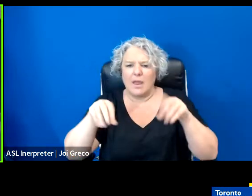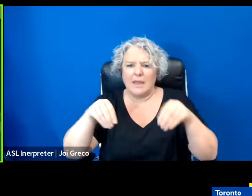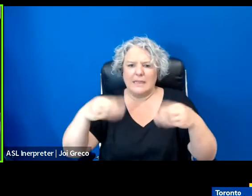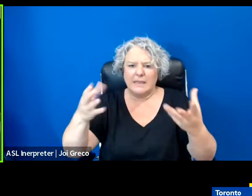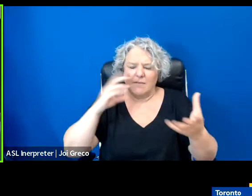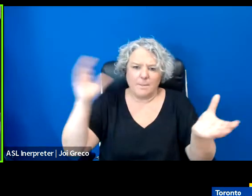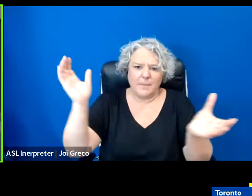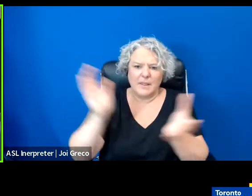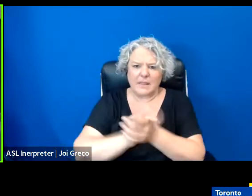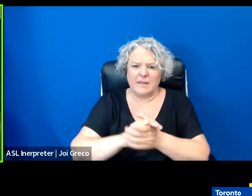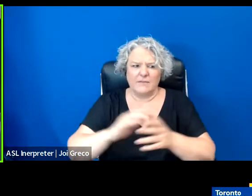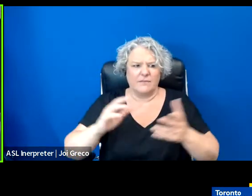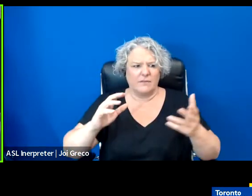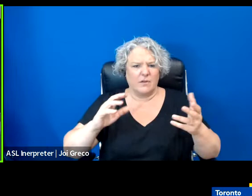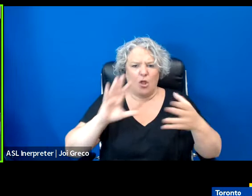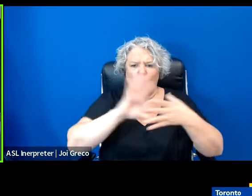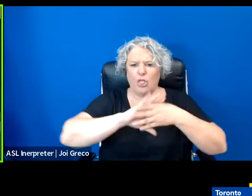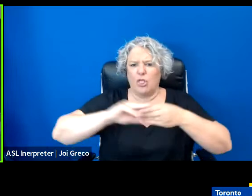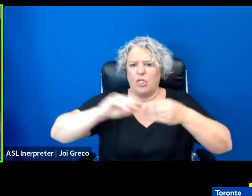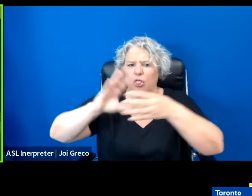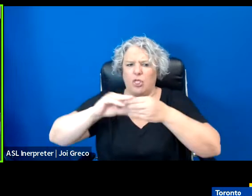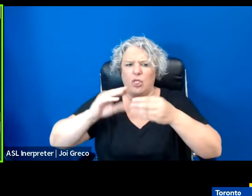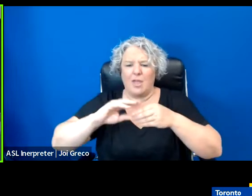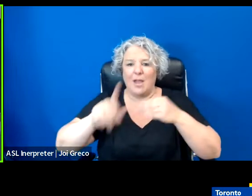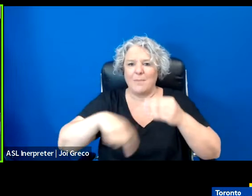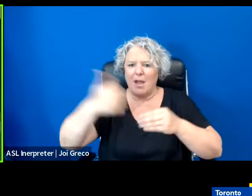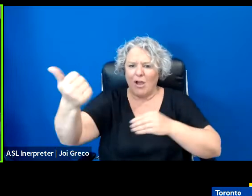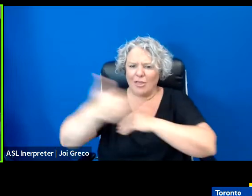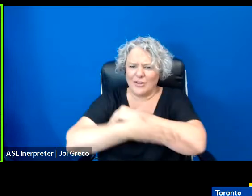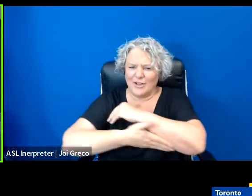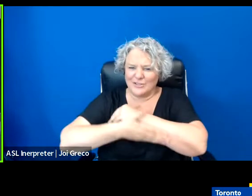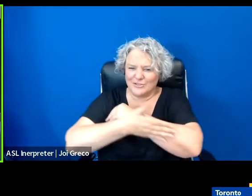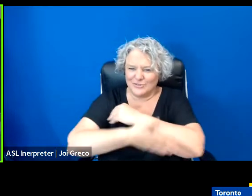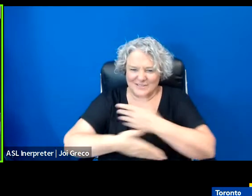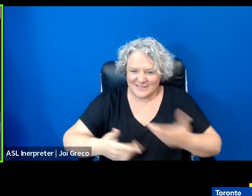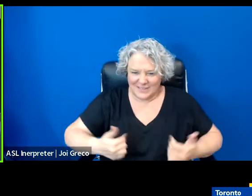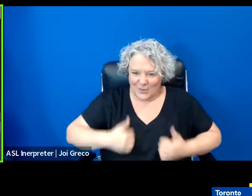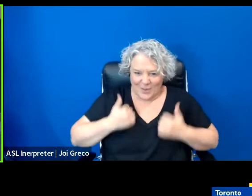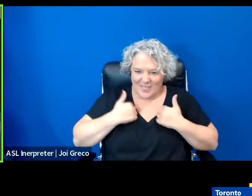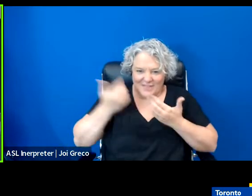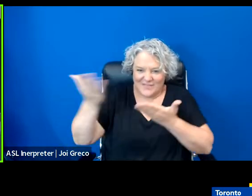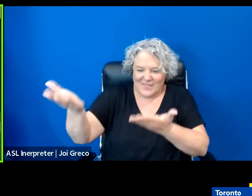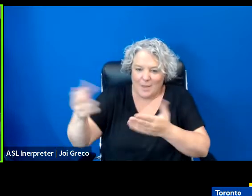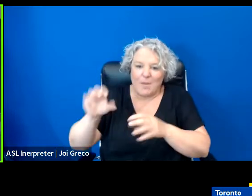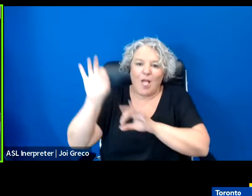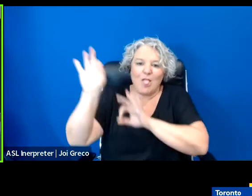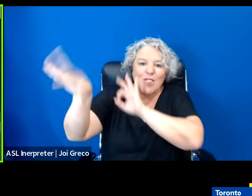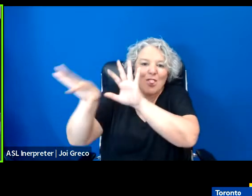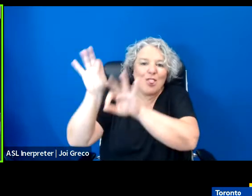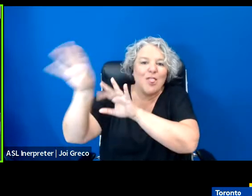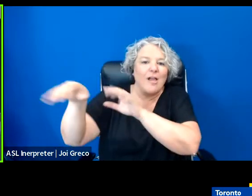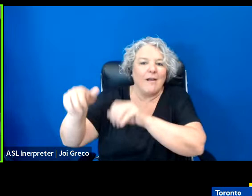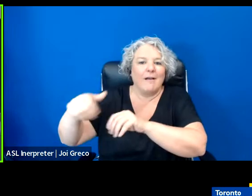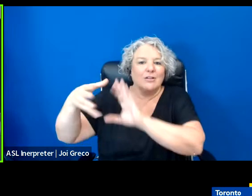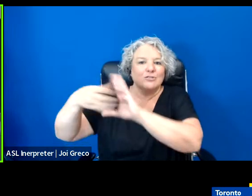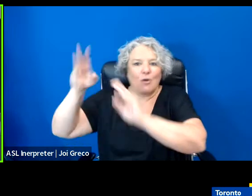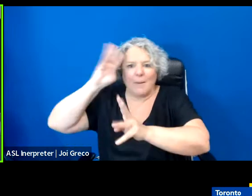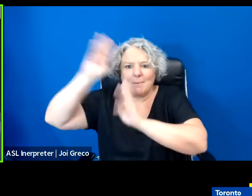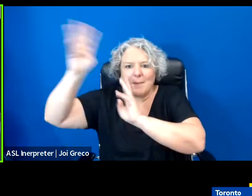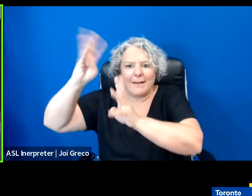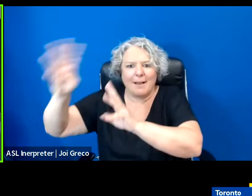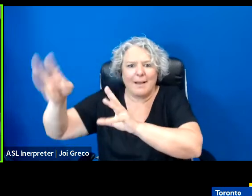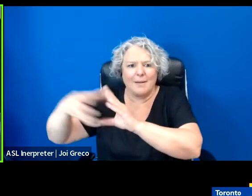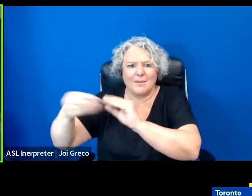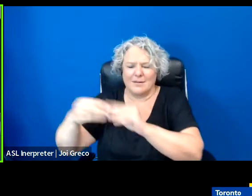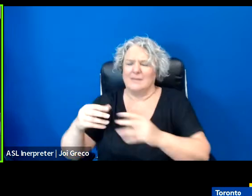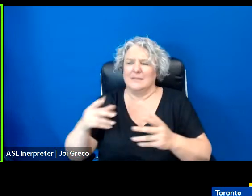in nations not their own, and so to fiddle with politics there. So it's